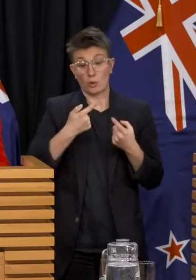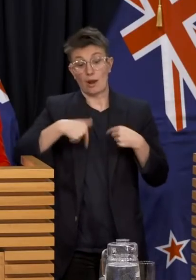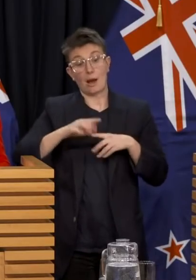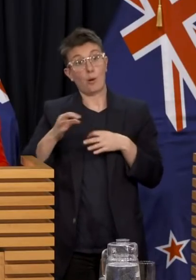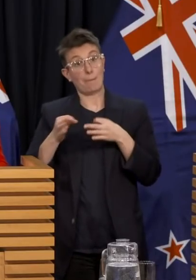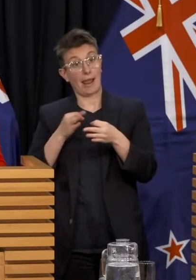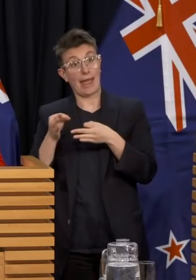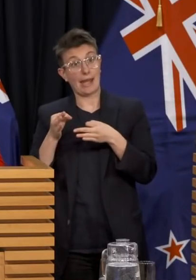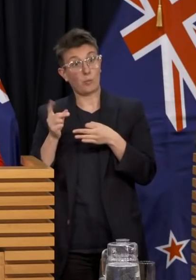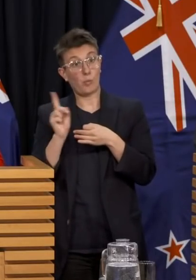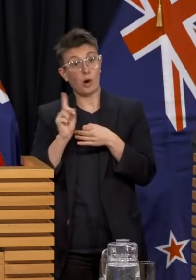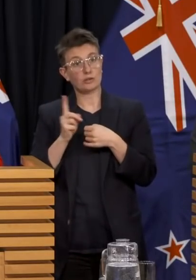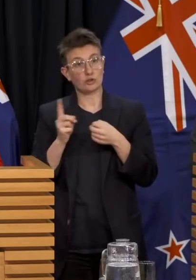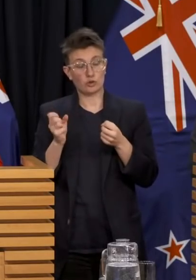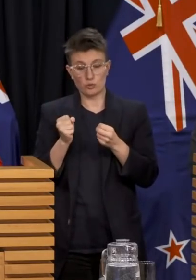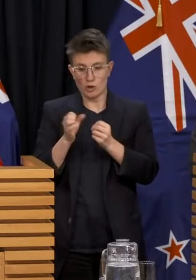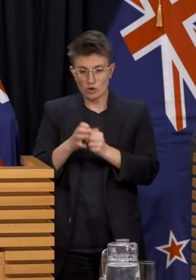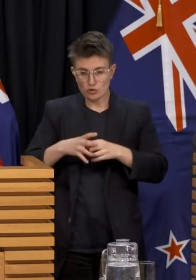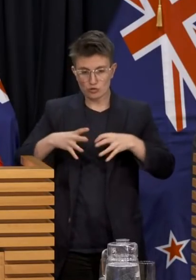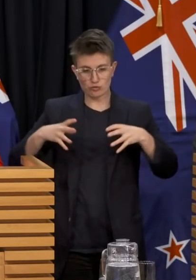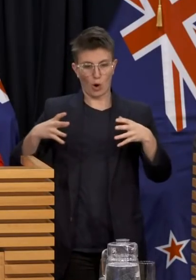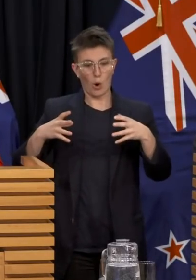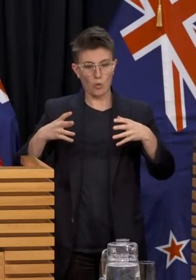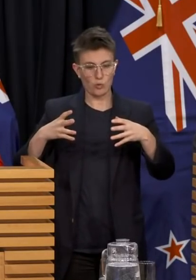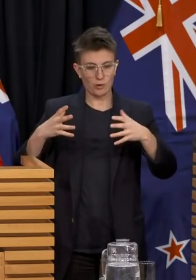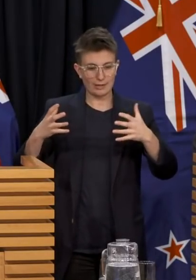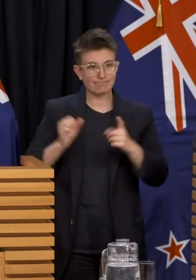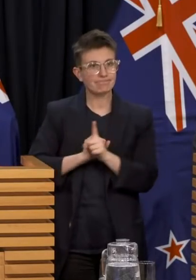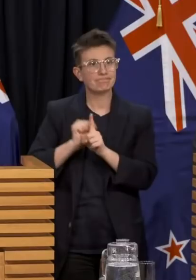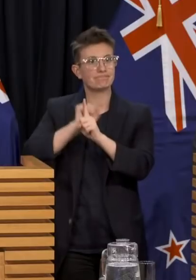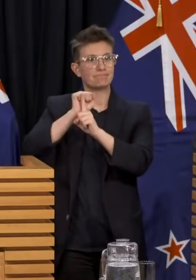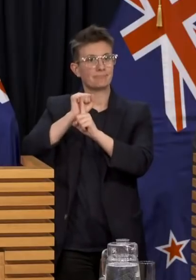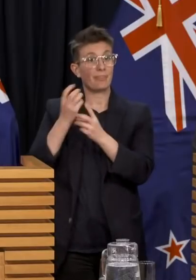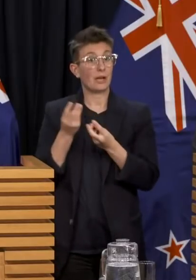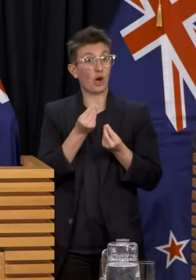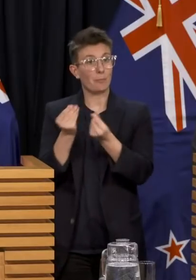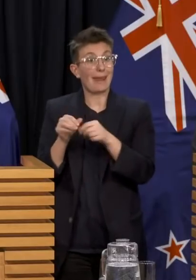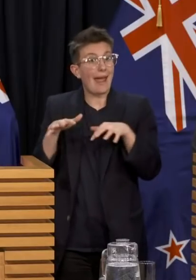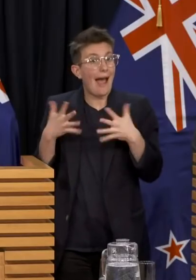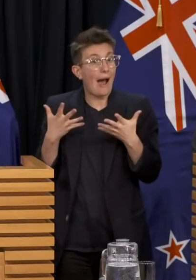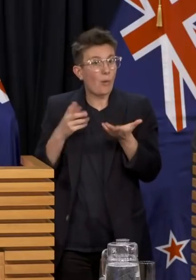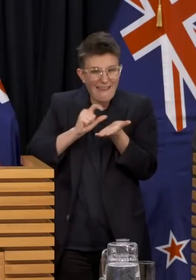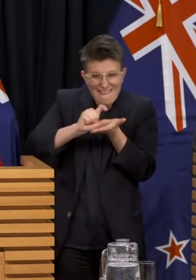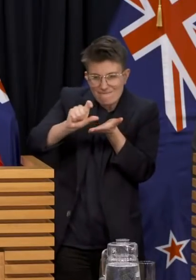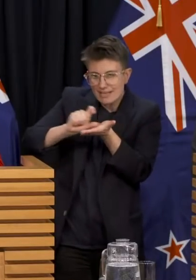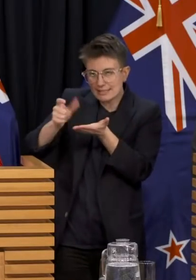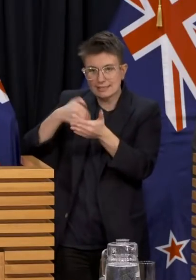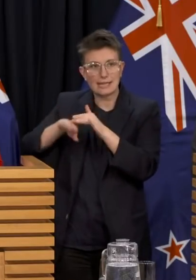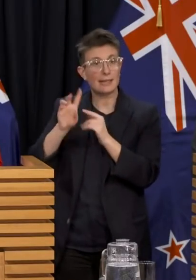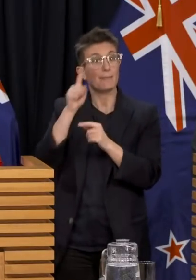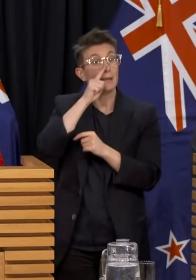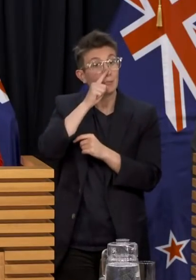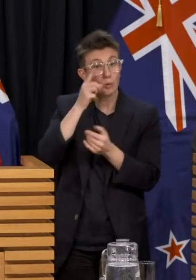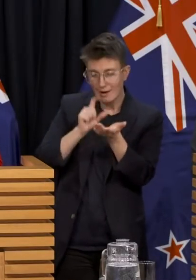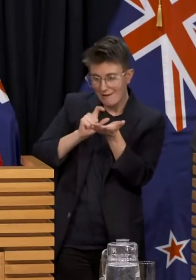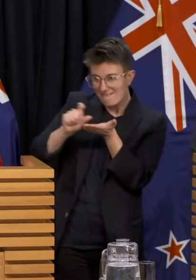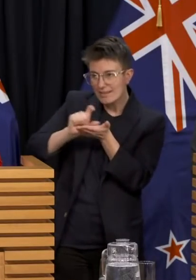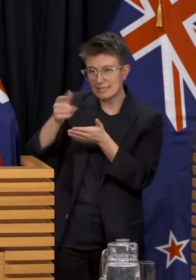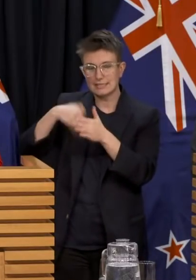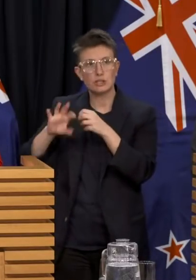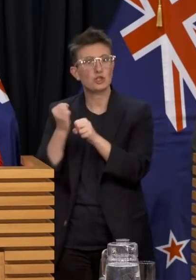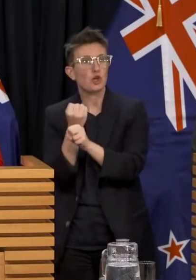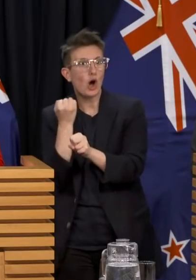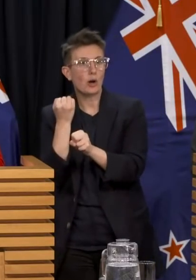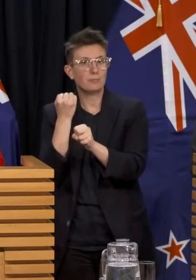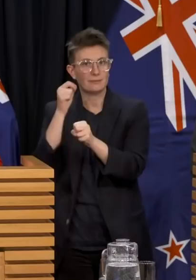by investing in our people, by investing in job creation, versus the alternative, which is austerity measures and up to $80 billion worth